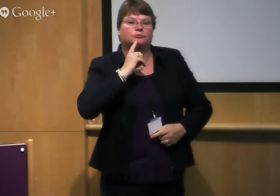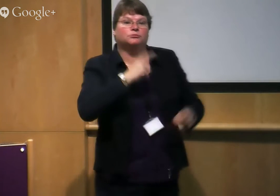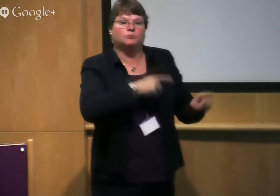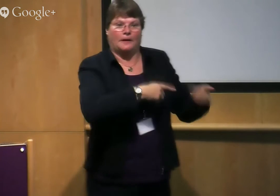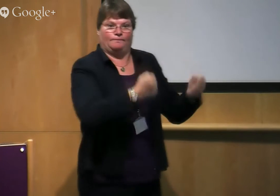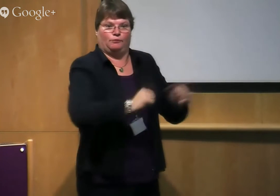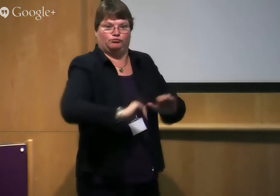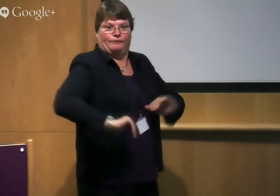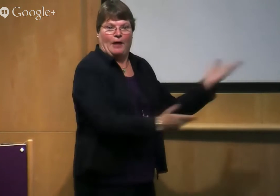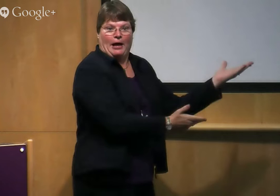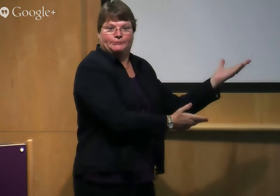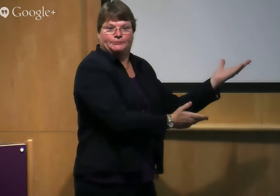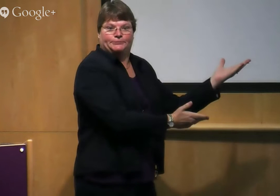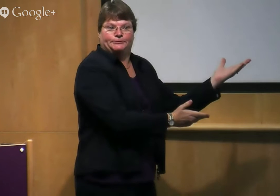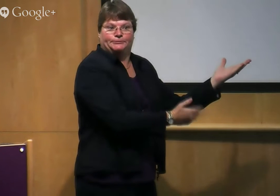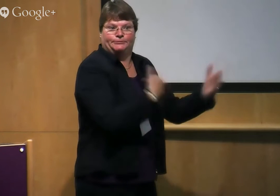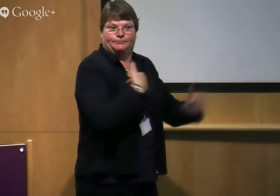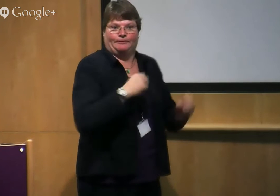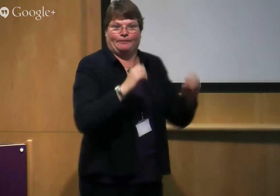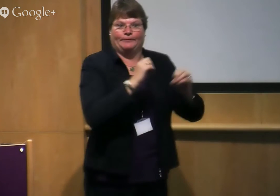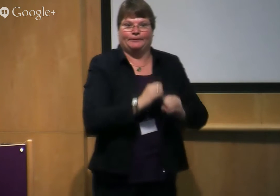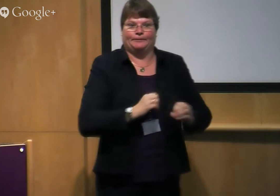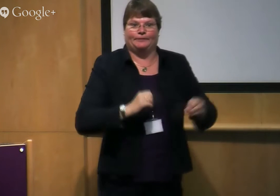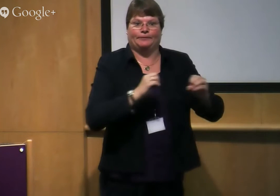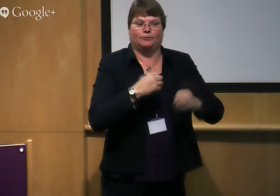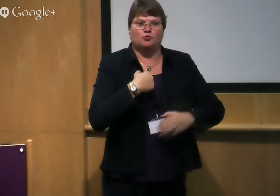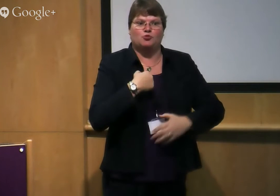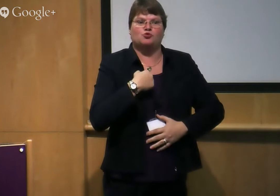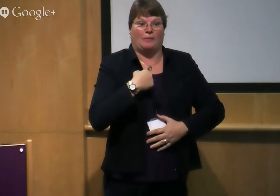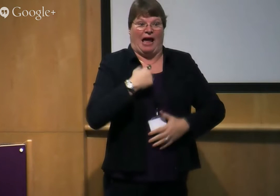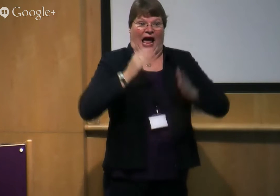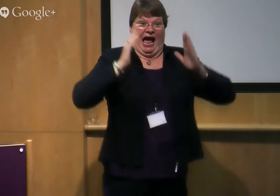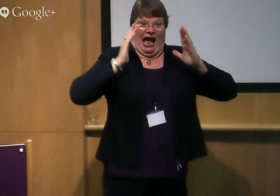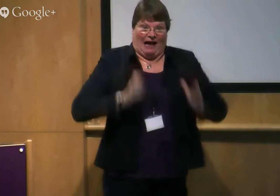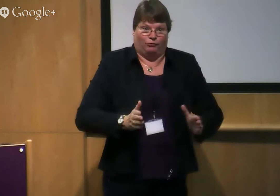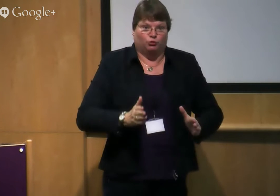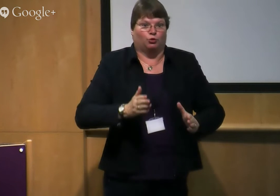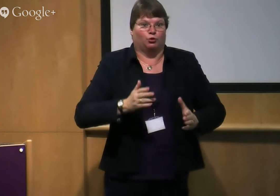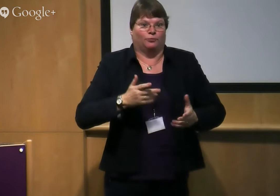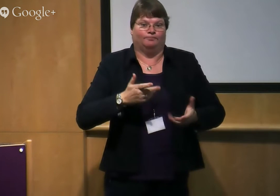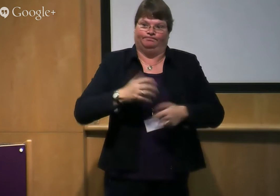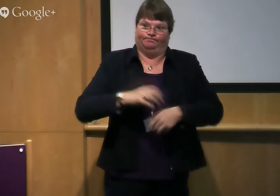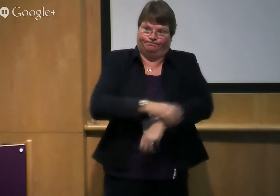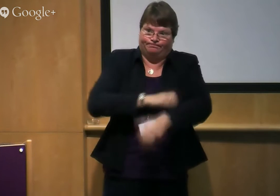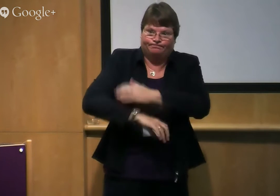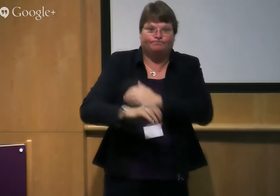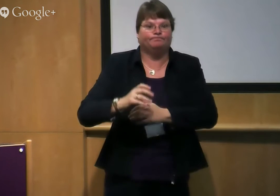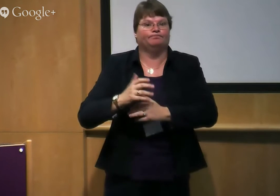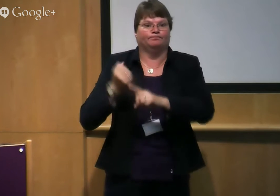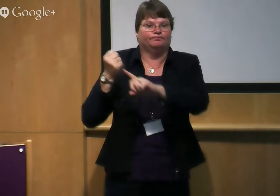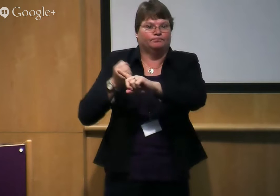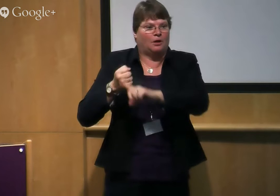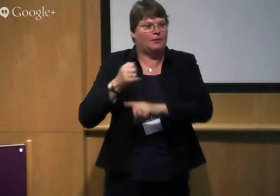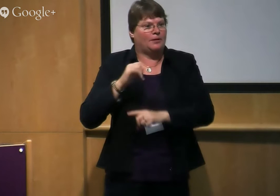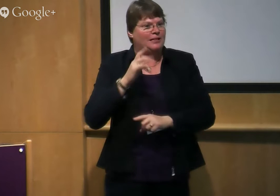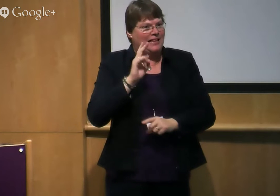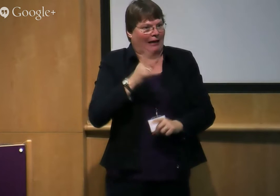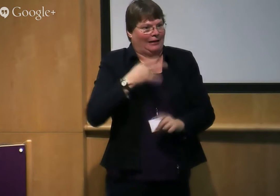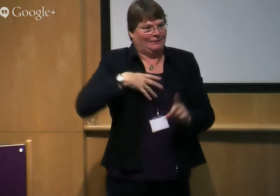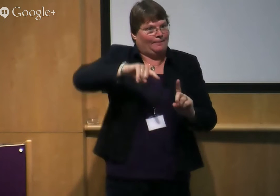became older and closer to death. And they don't have the ability to do that. And I had to really